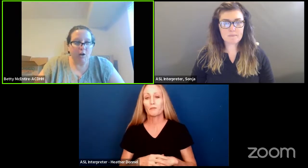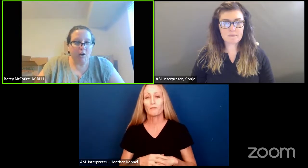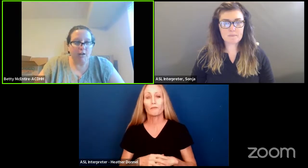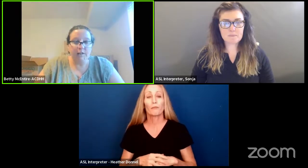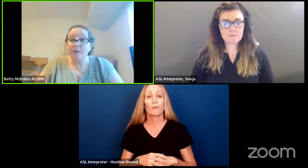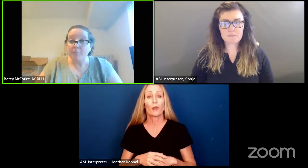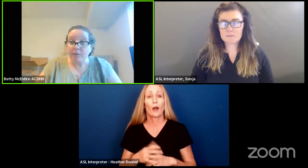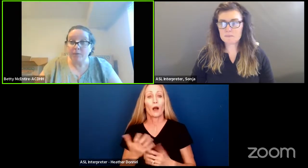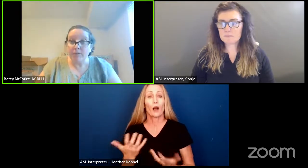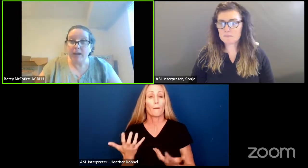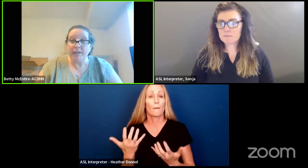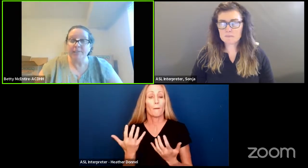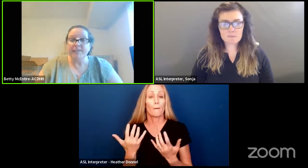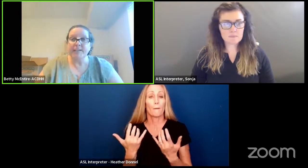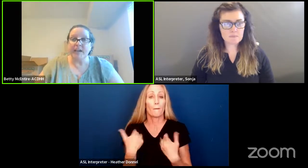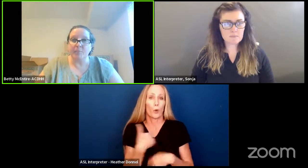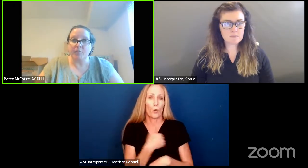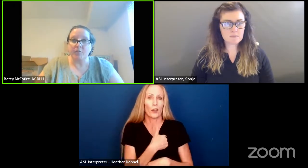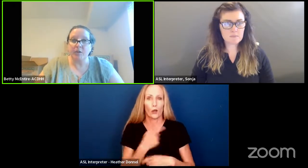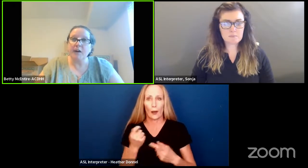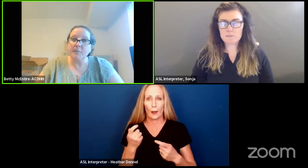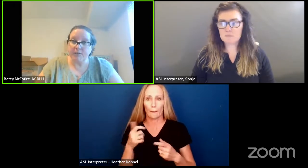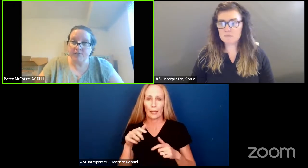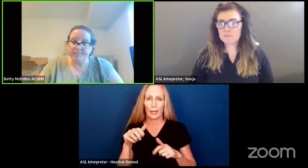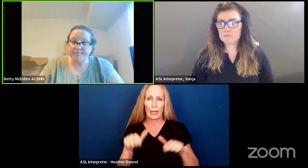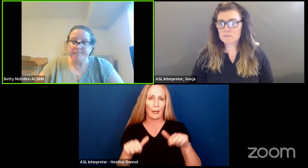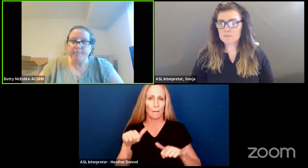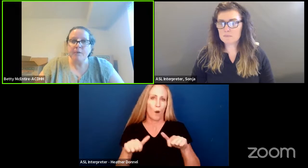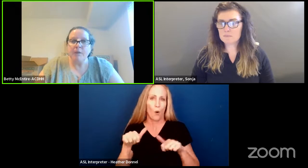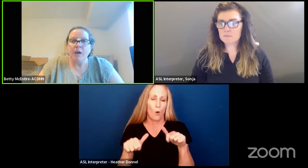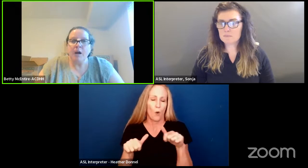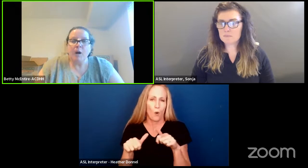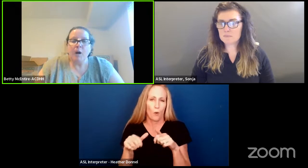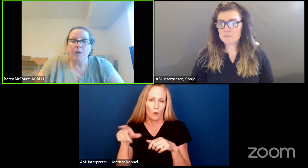We are in limbo at the state capitol on a budget.